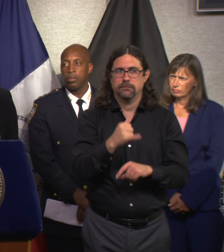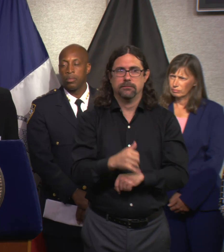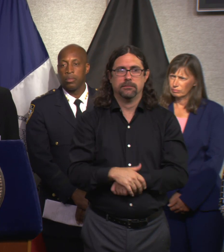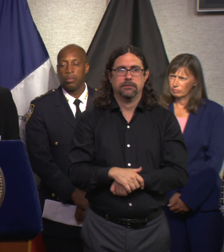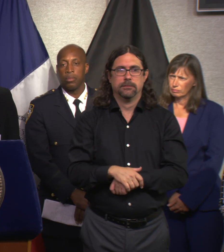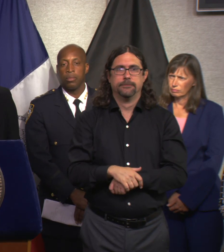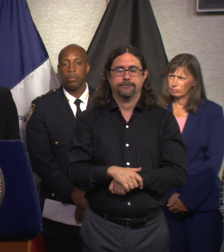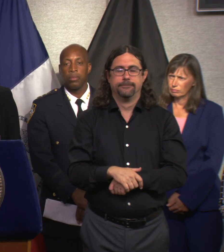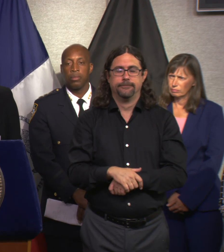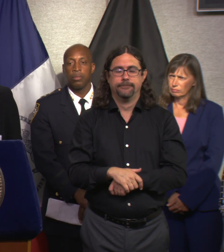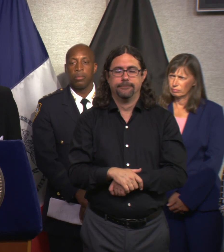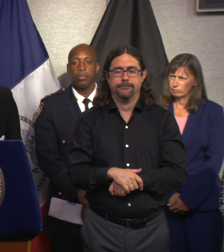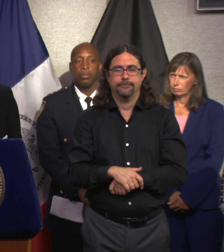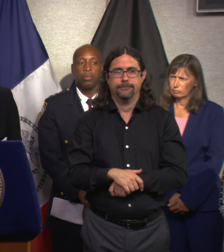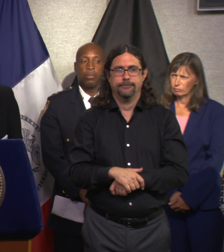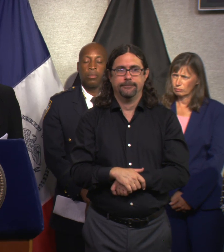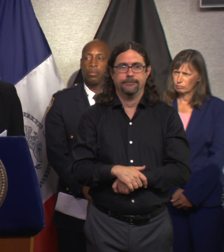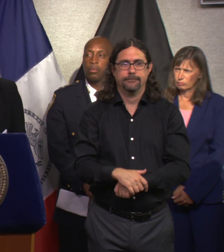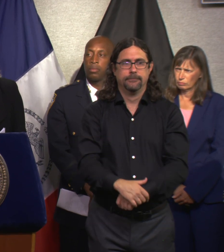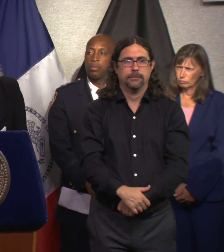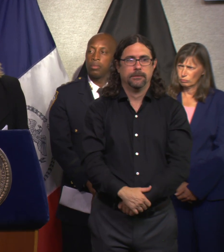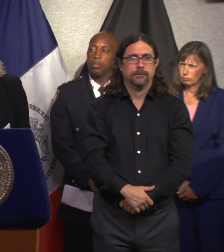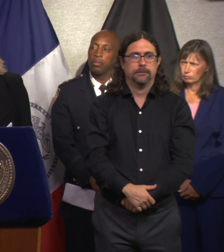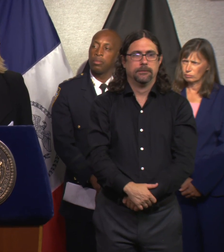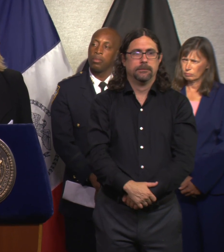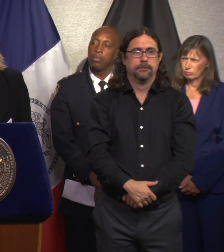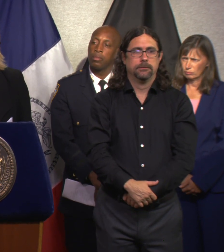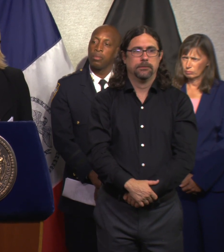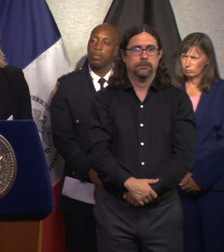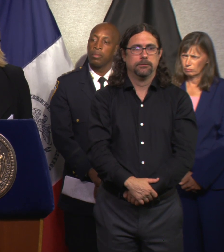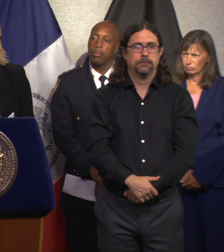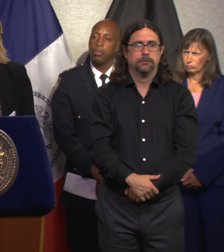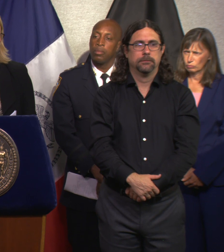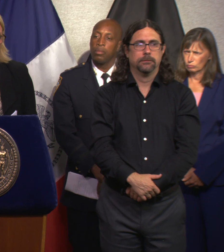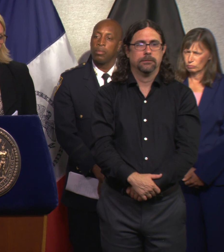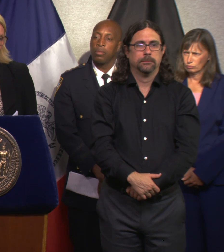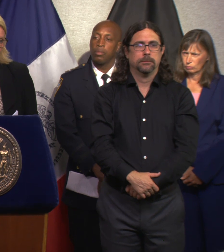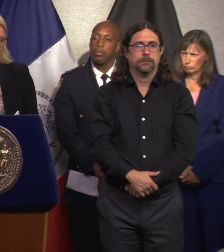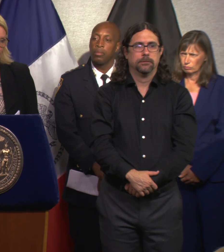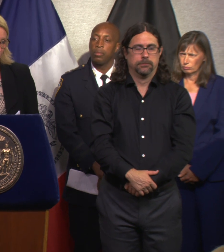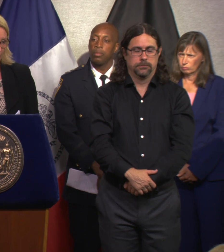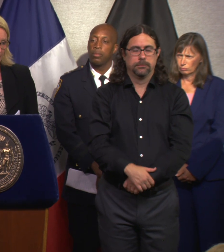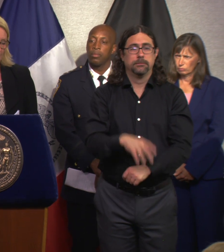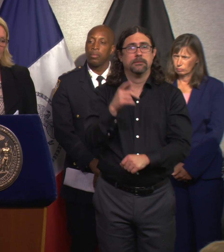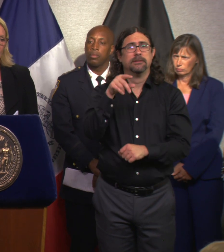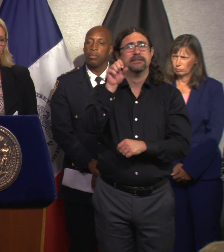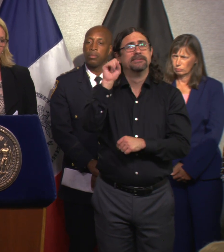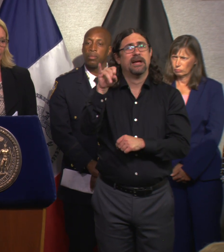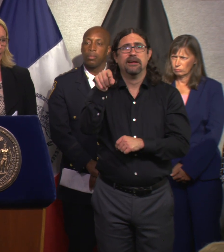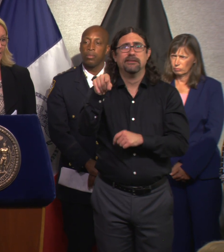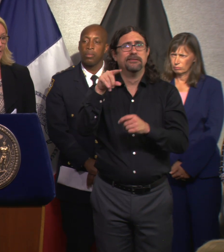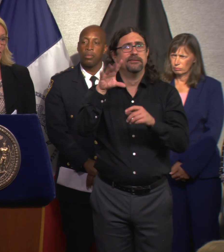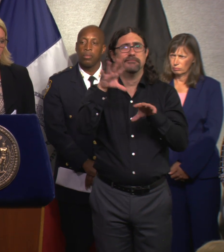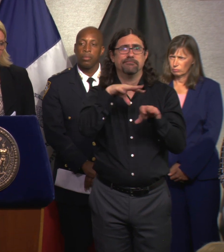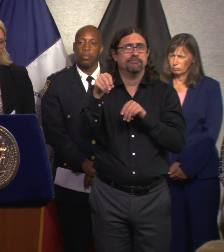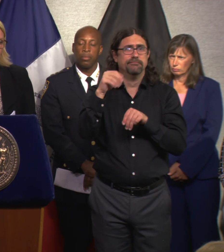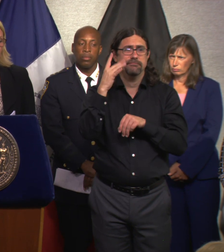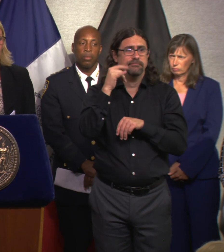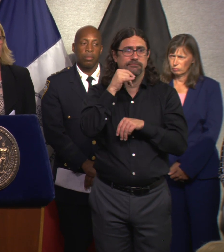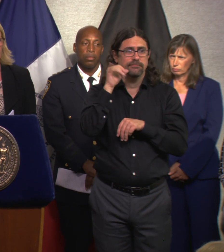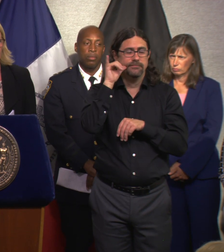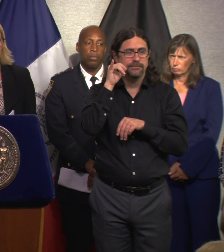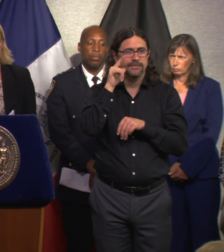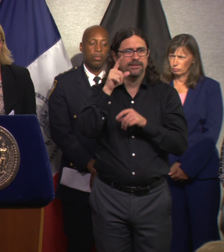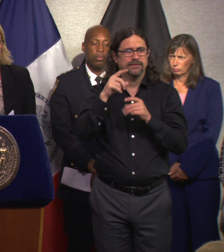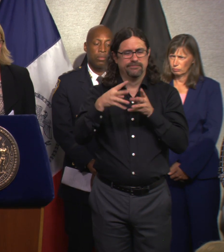Staten Island was caused by a feeder from what we're being told. Everybody has returned to full power on the grid. Coney Island is just